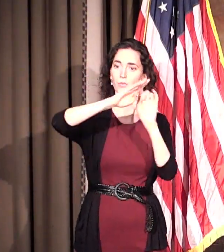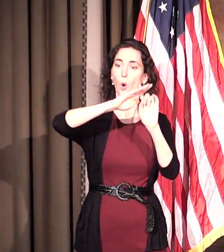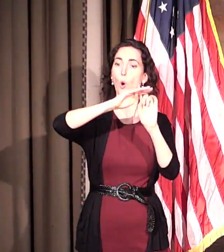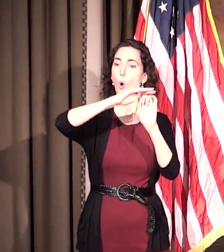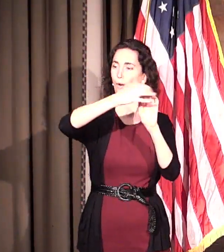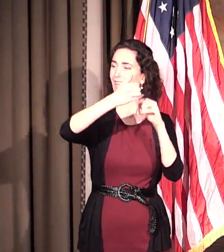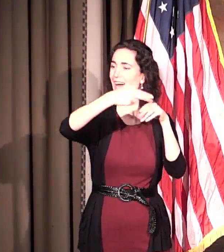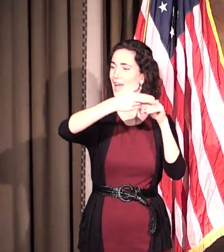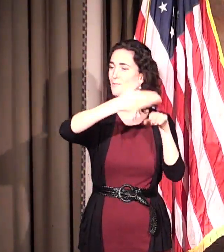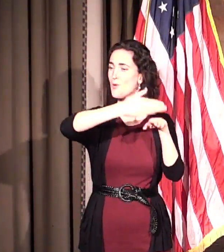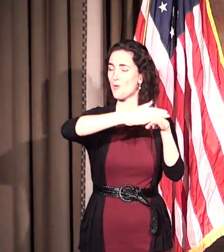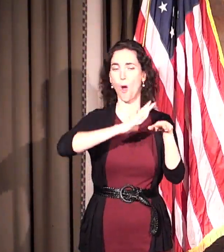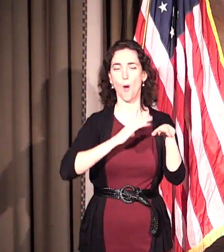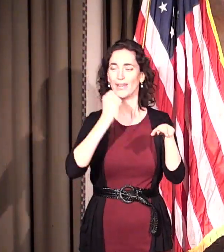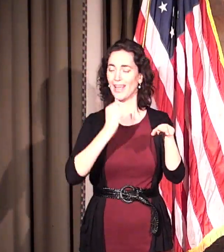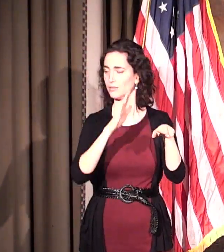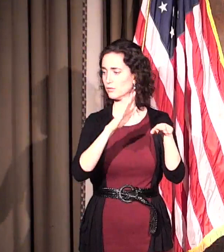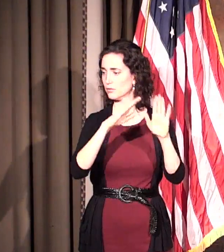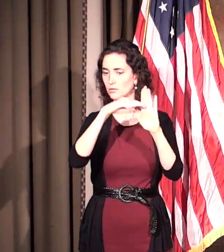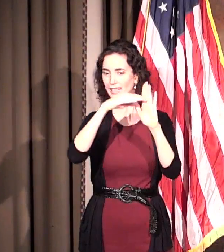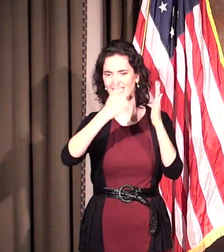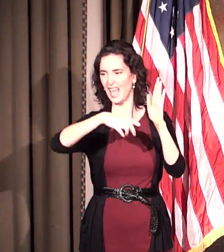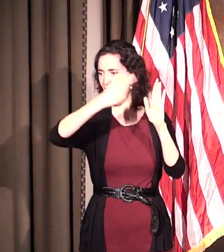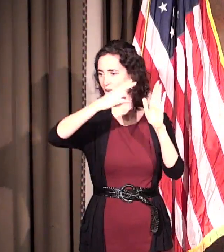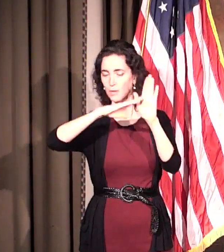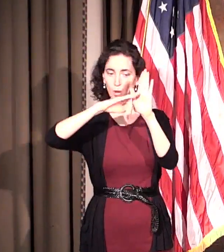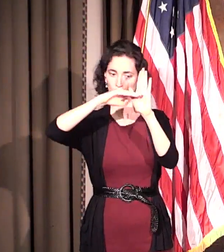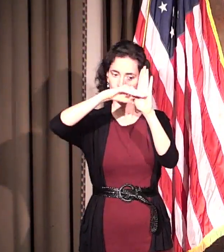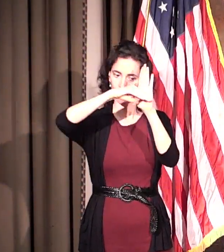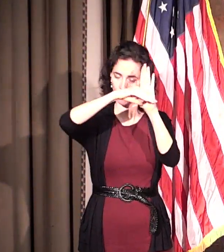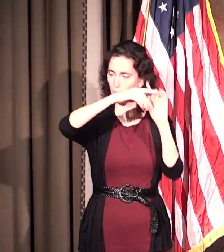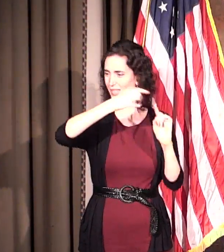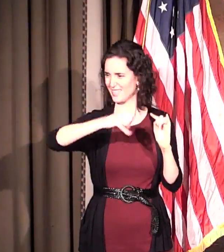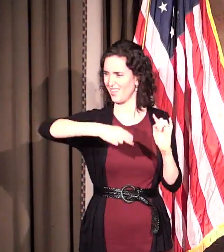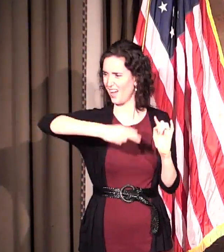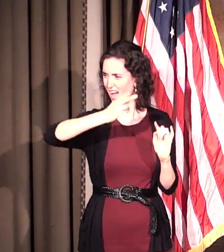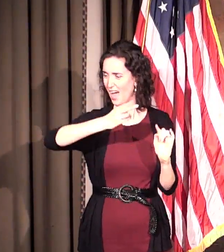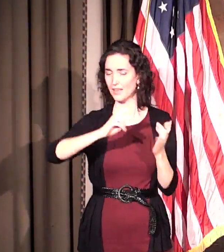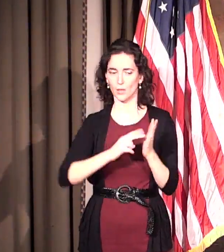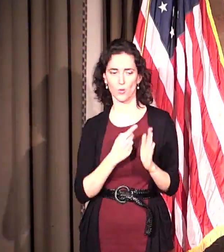spread, then that has to factor into the decisions we make